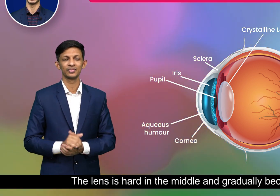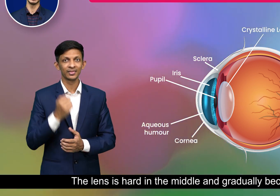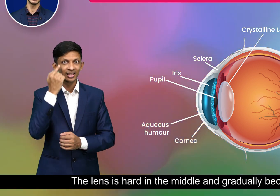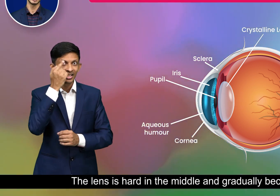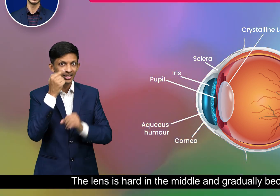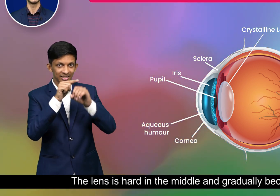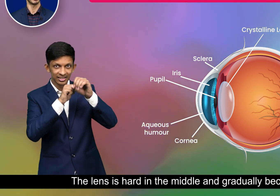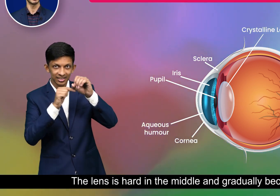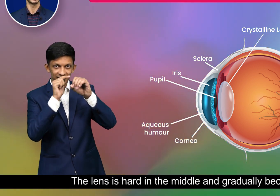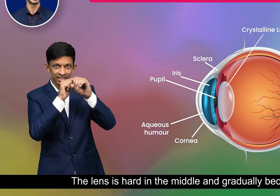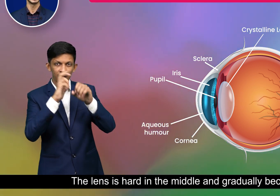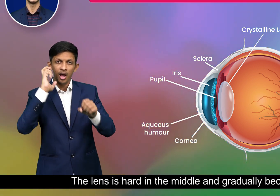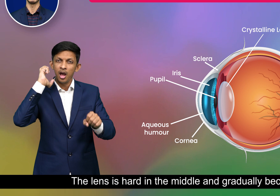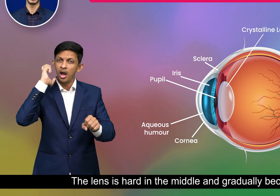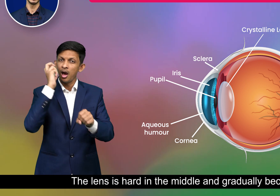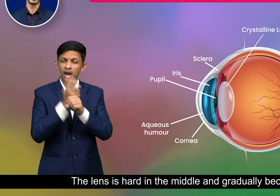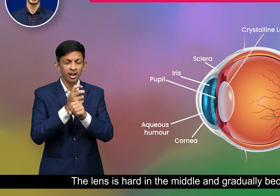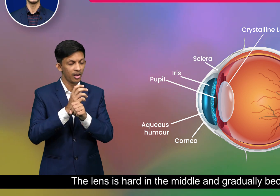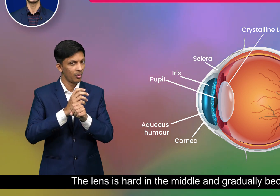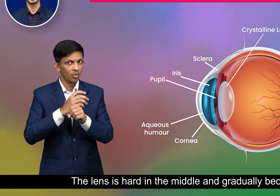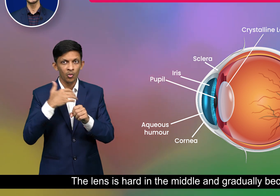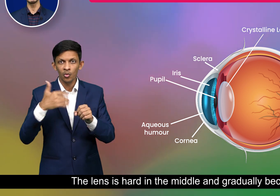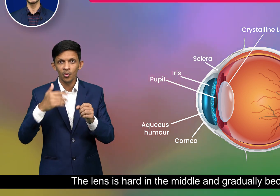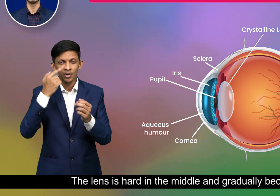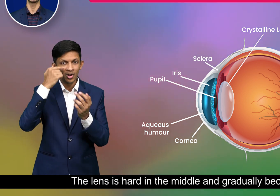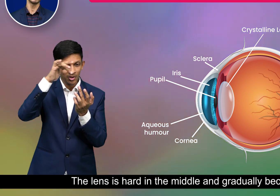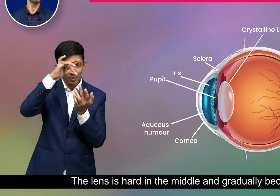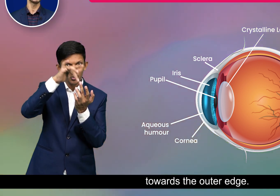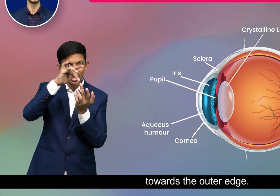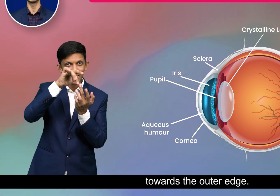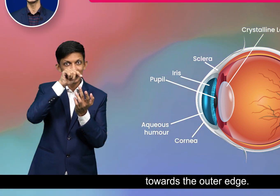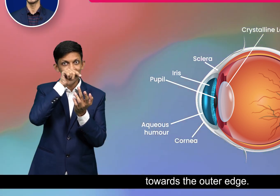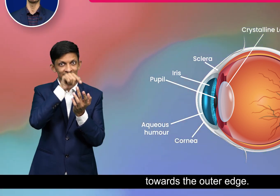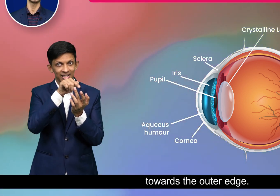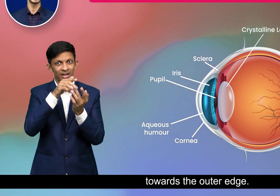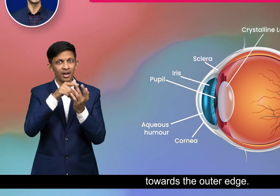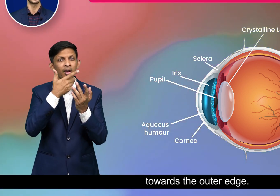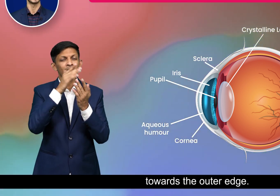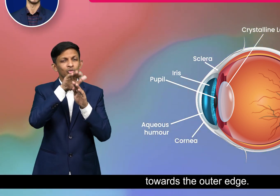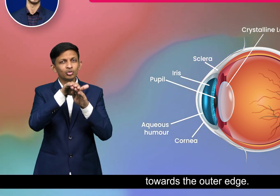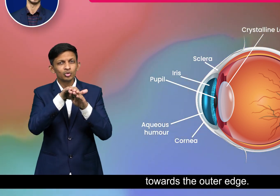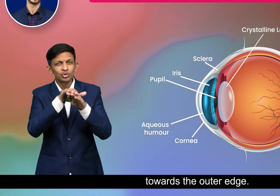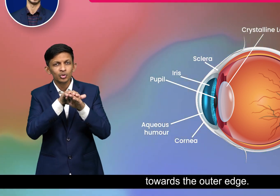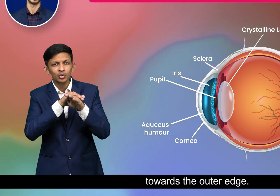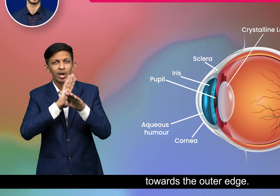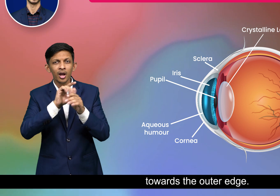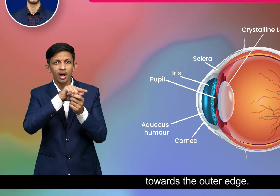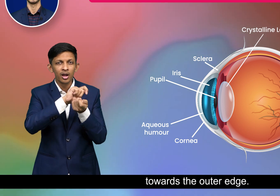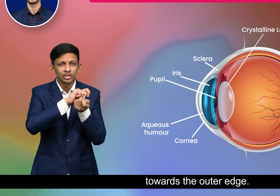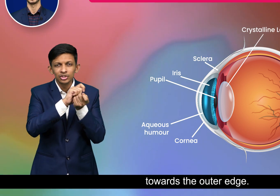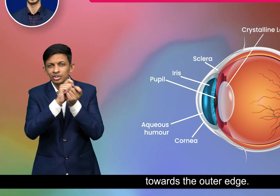The lens is hard in the middle and gradually becomes soft towards the outer edge.